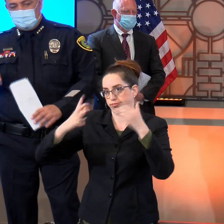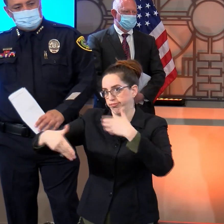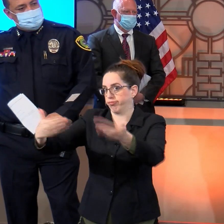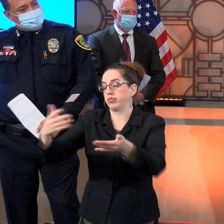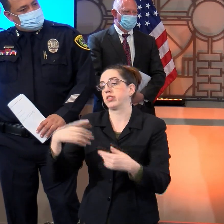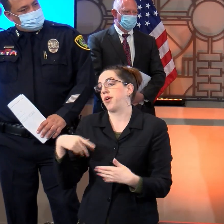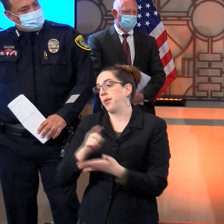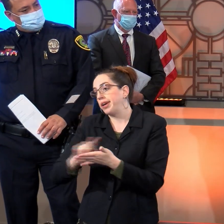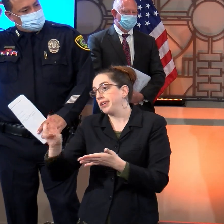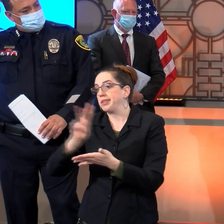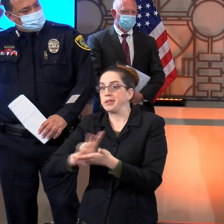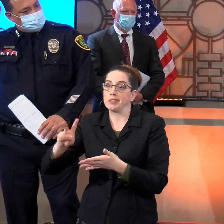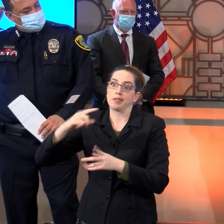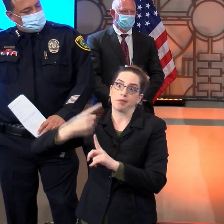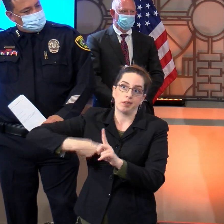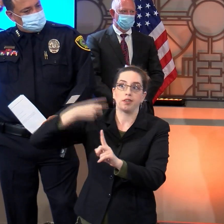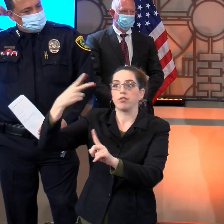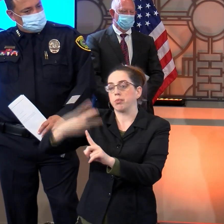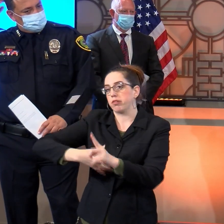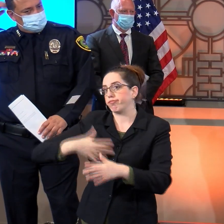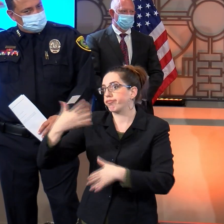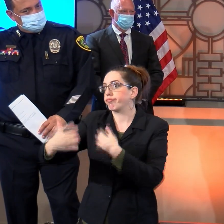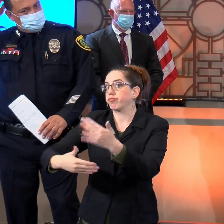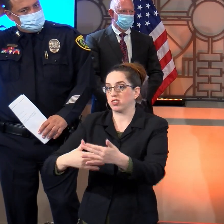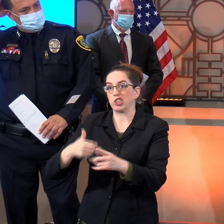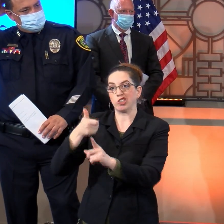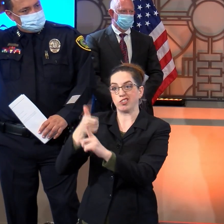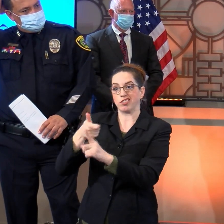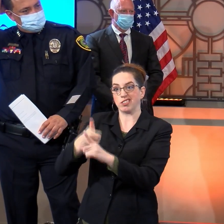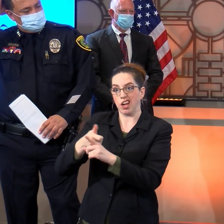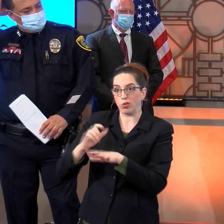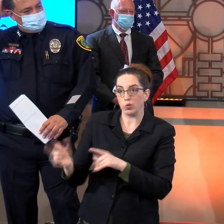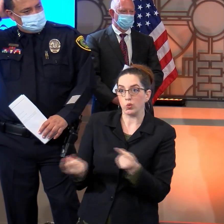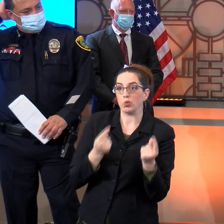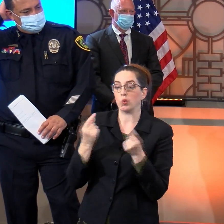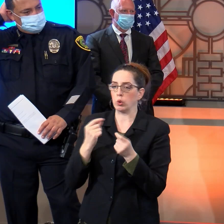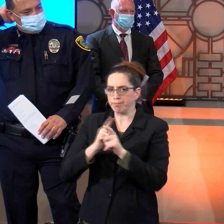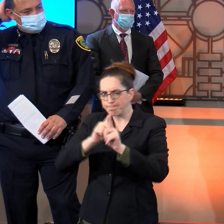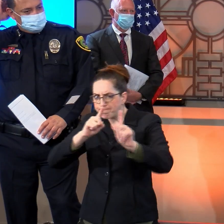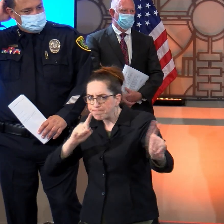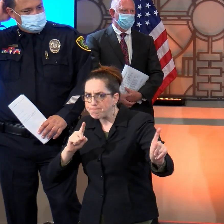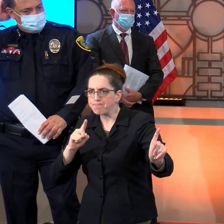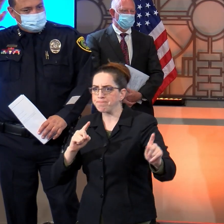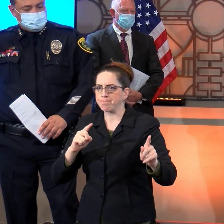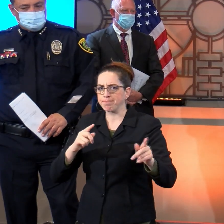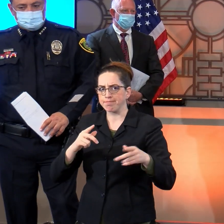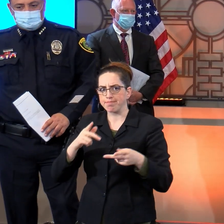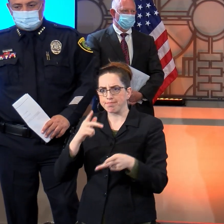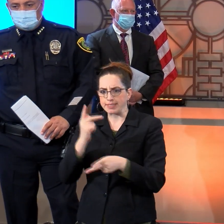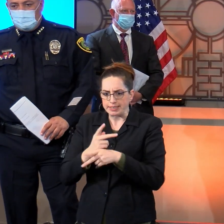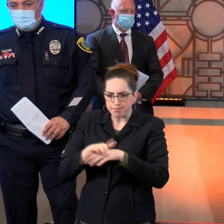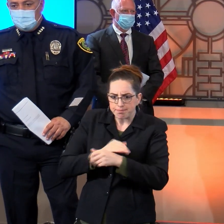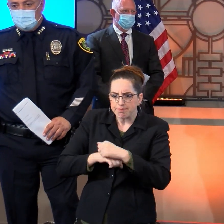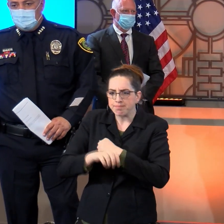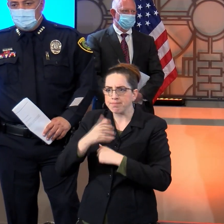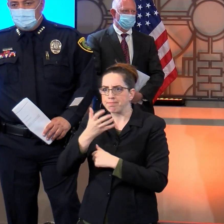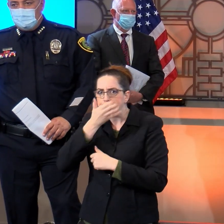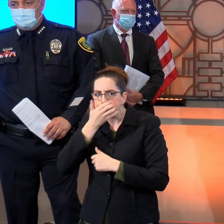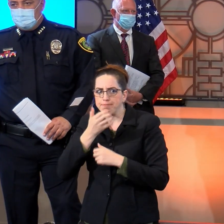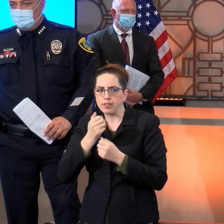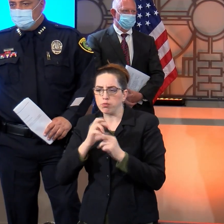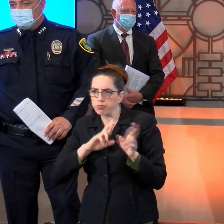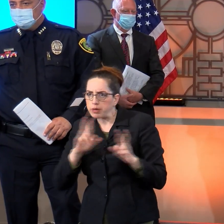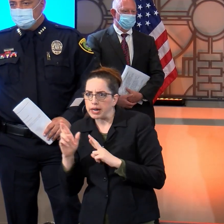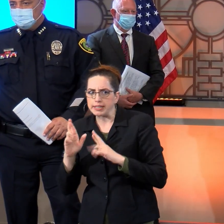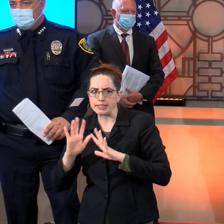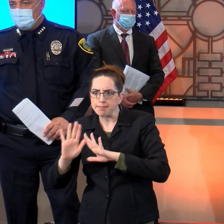and maybe even the next months, that individual behavior around distancing, around keeping the right protective equipment with you and